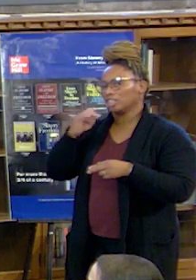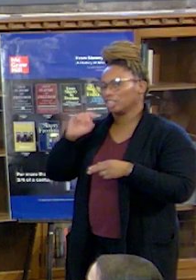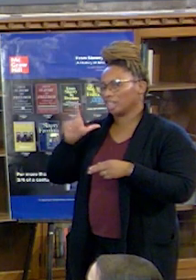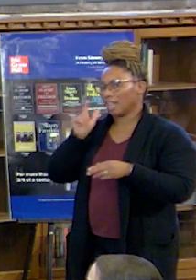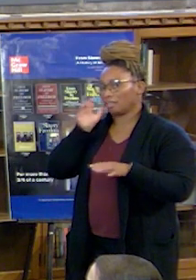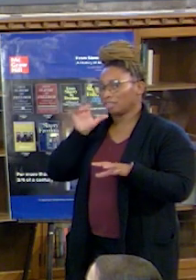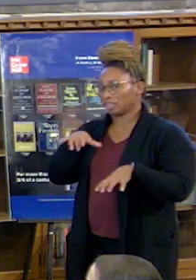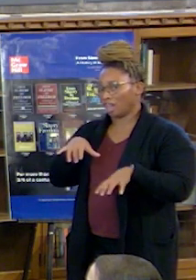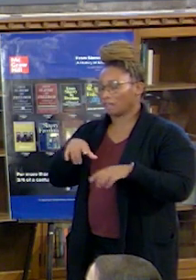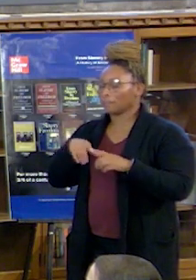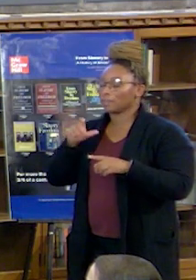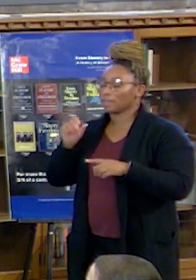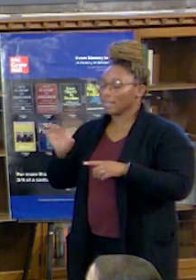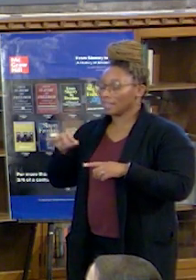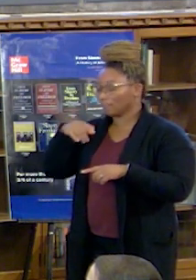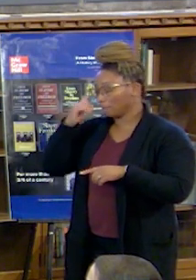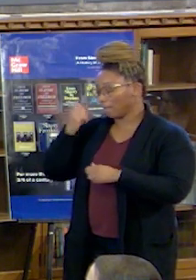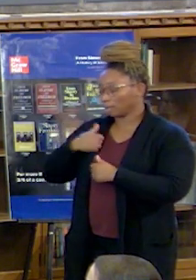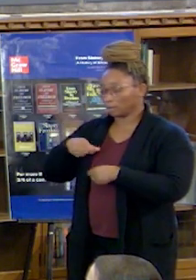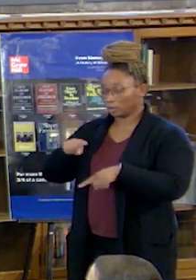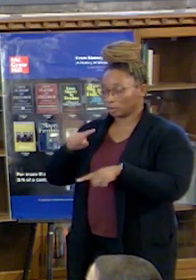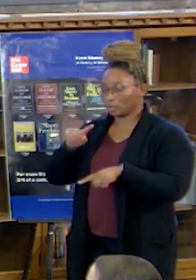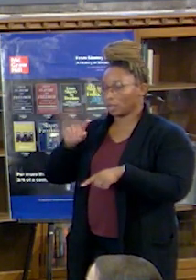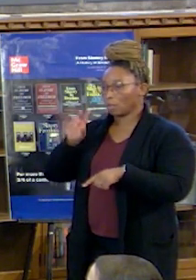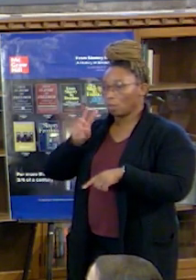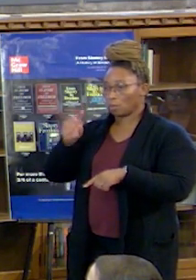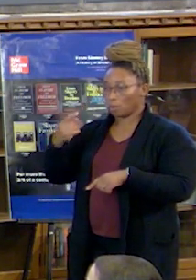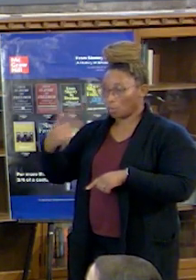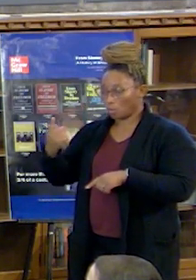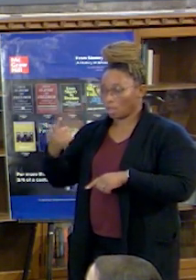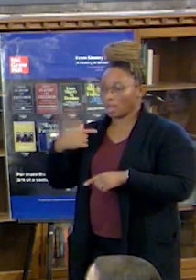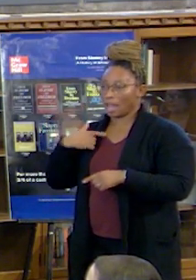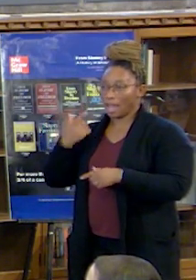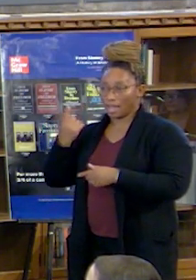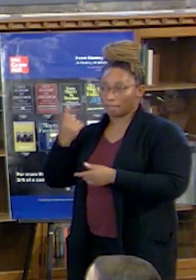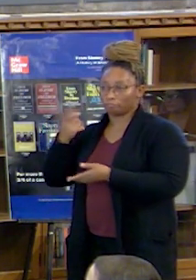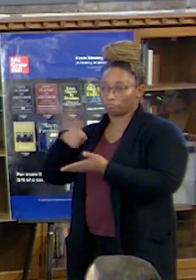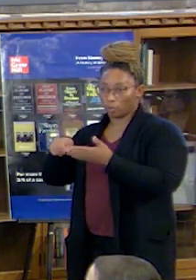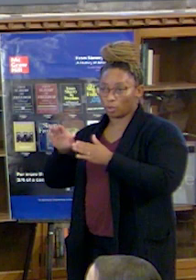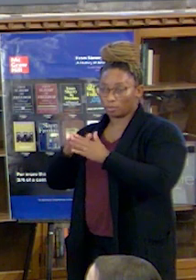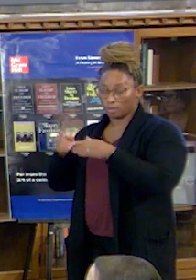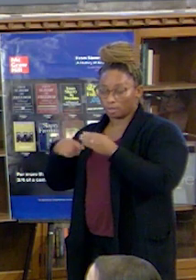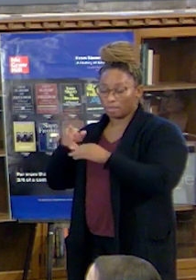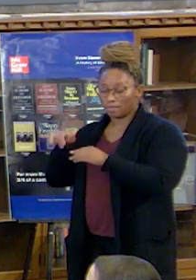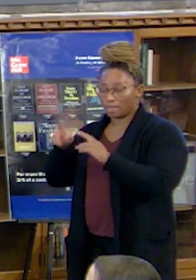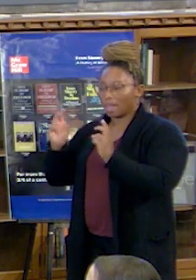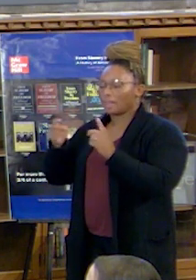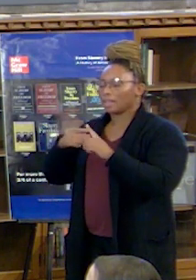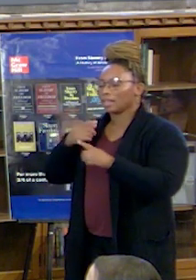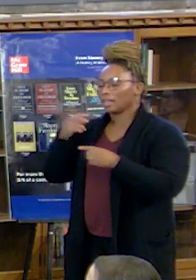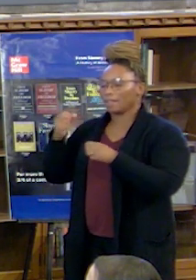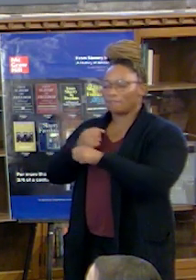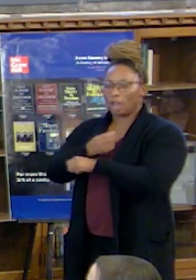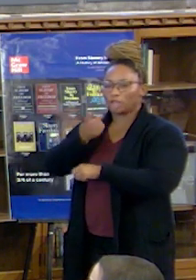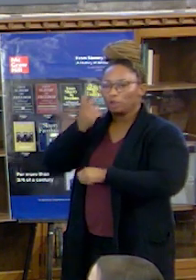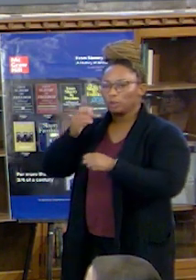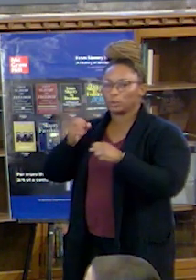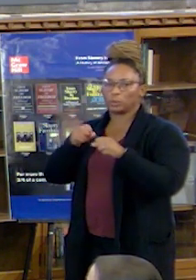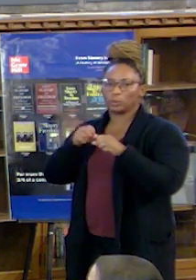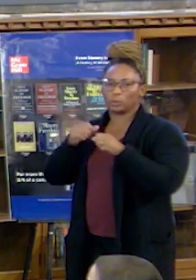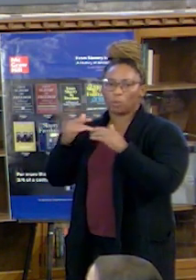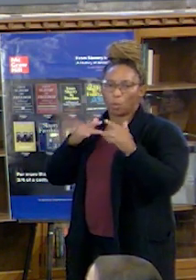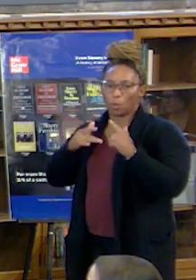if the black soldiers of World War I the war that I want to wrot a book about fought as Logan said two Wars Wars at once the